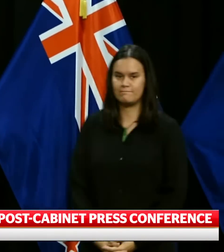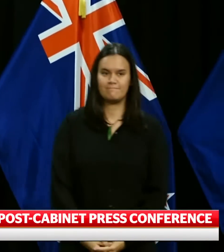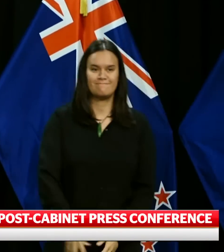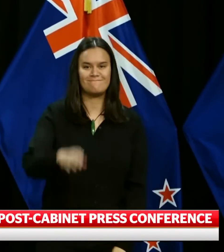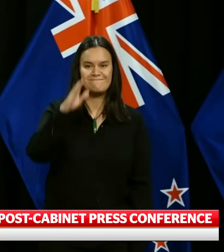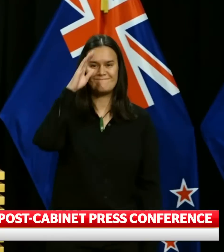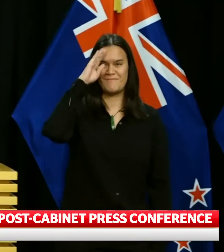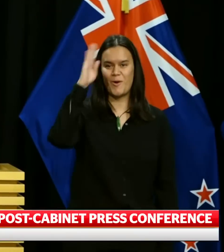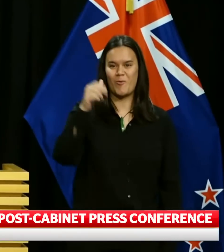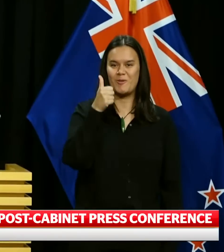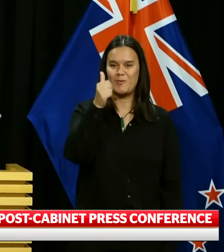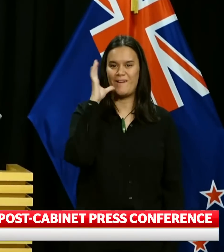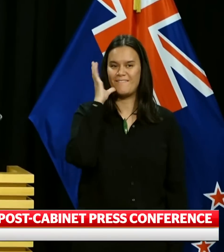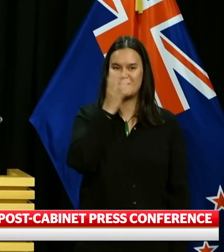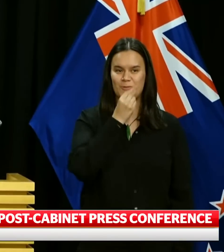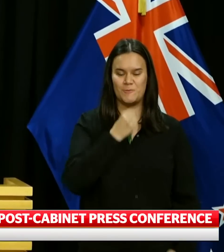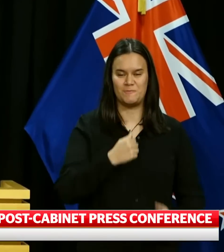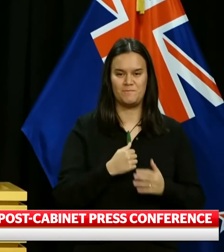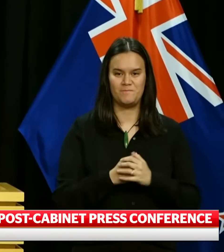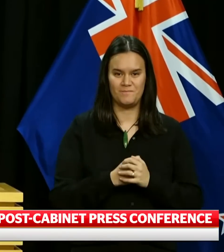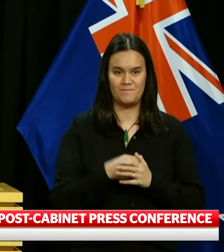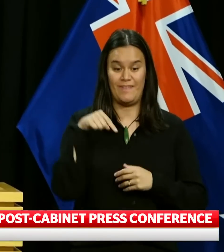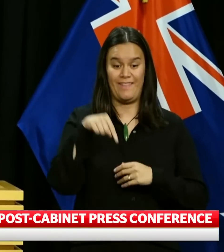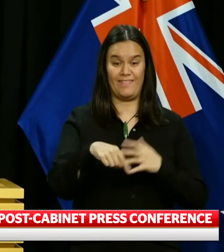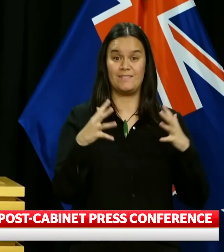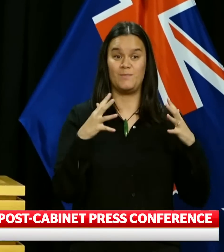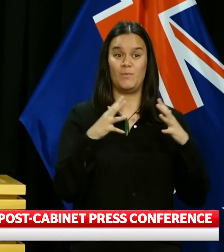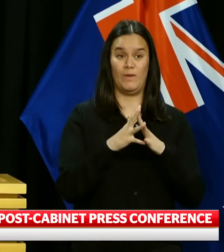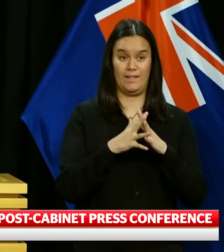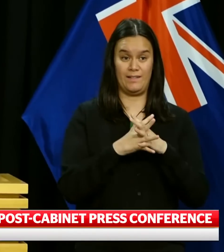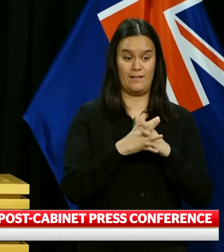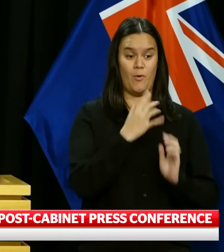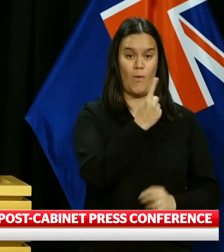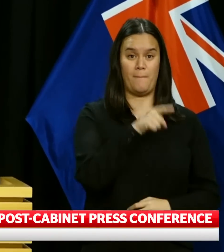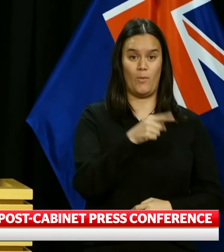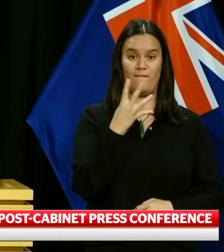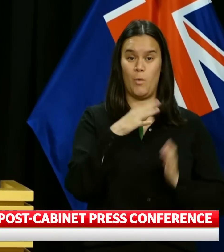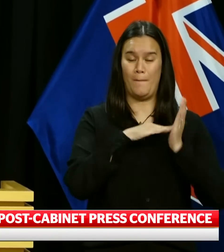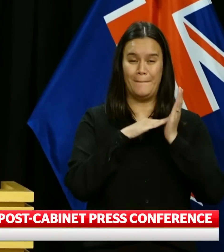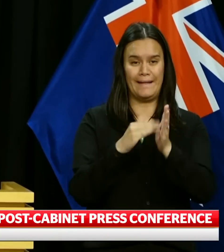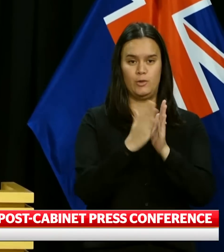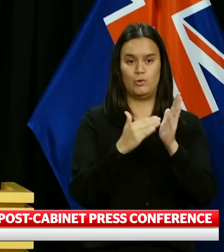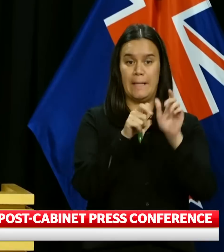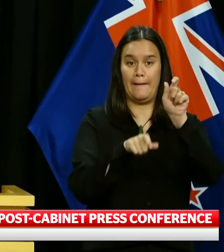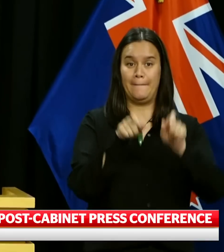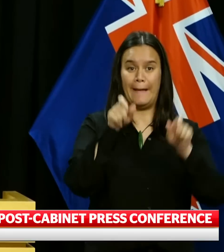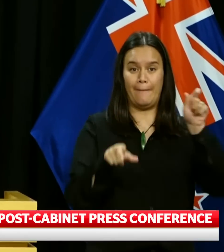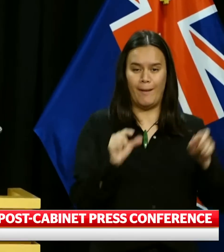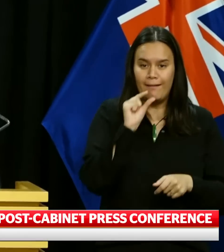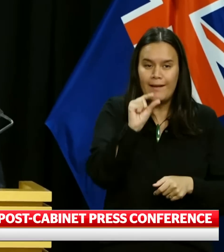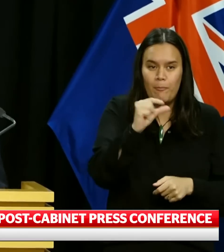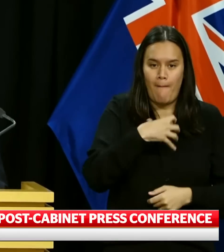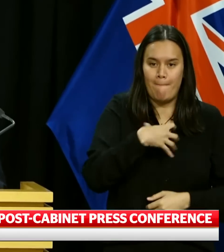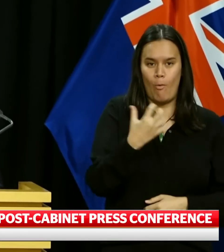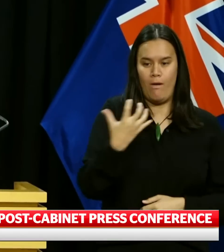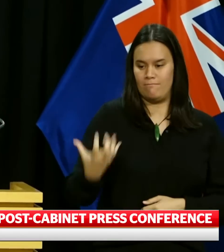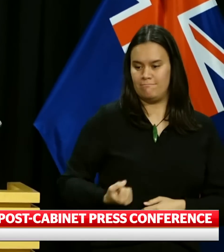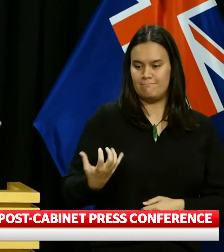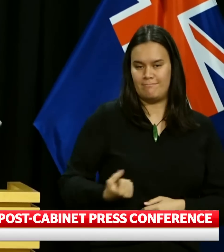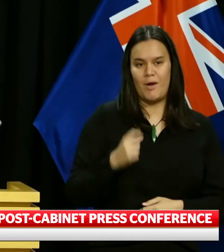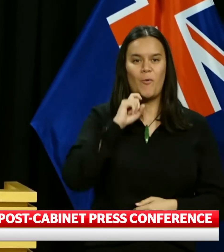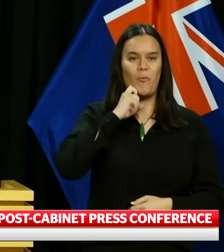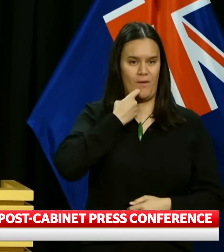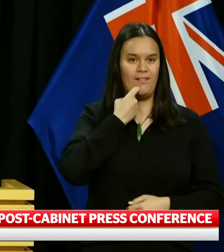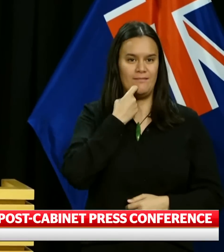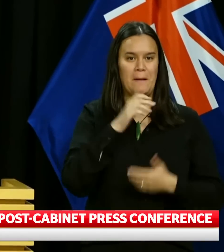Good afternoon. From the end of this week, around 1.4 million New Zealanders will have a little bit more money in their pockets to